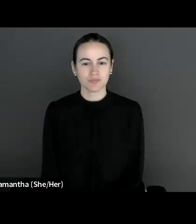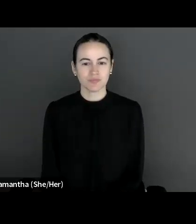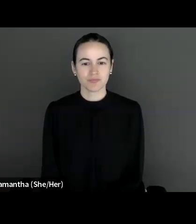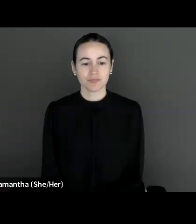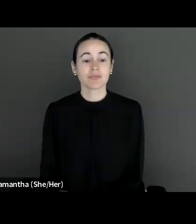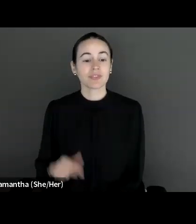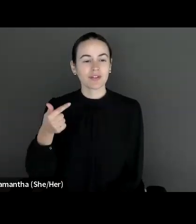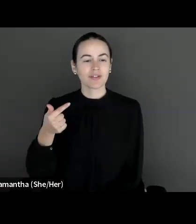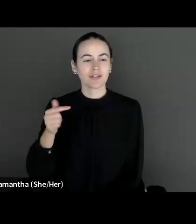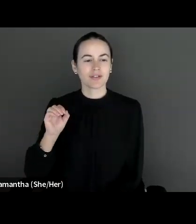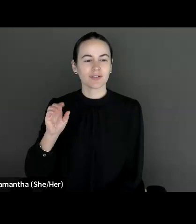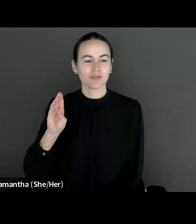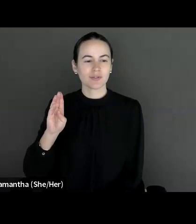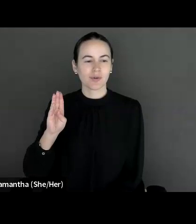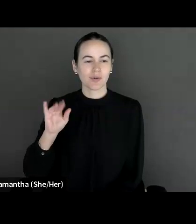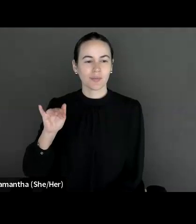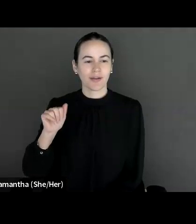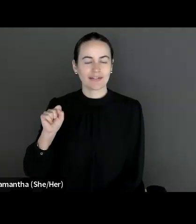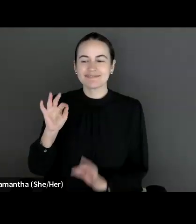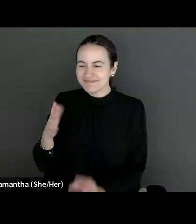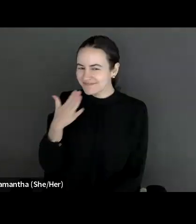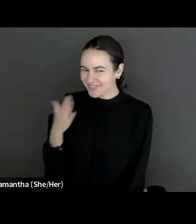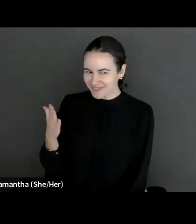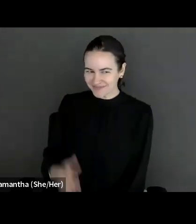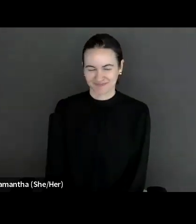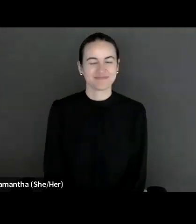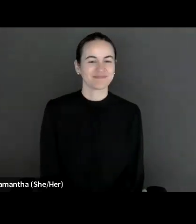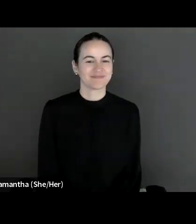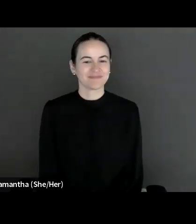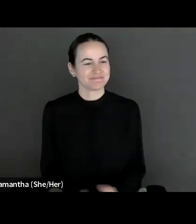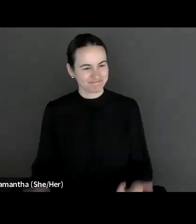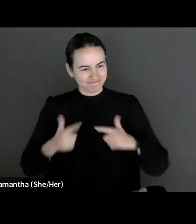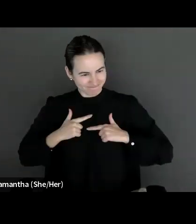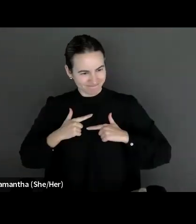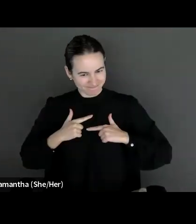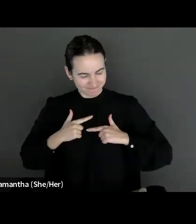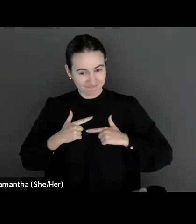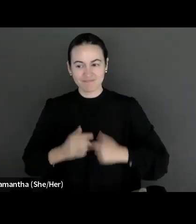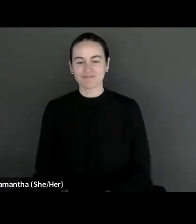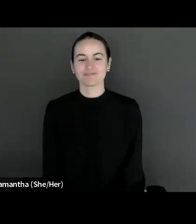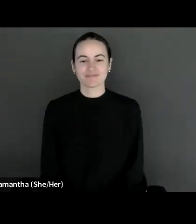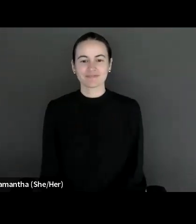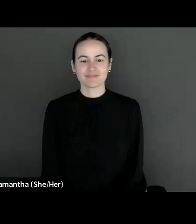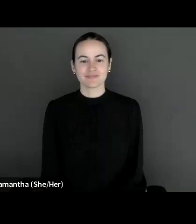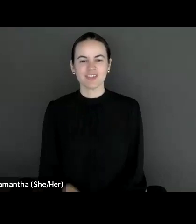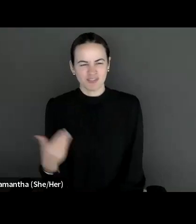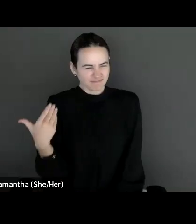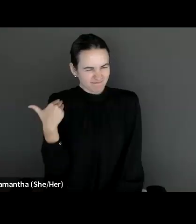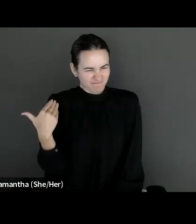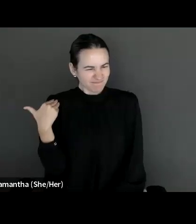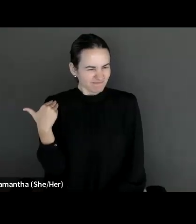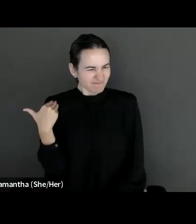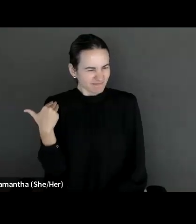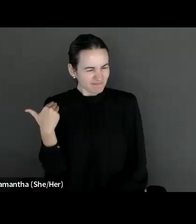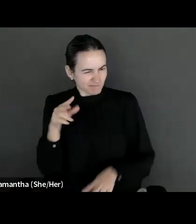All right. Thanks, Nivia. So basically, based on the analysis Nivia was just presenting, we